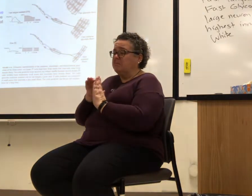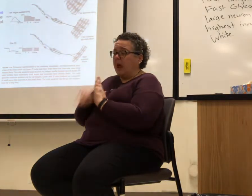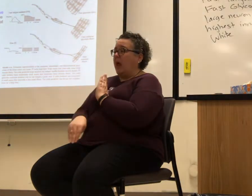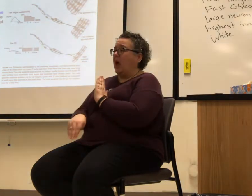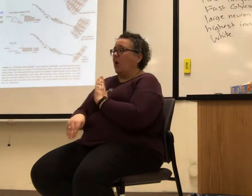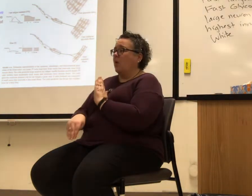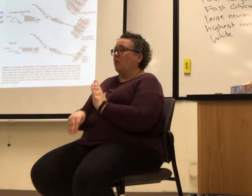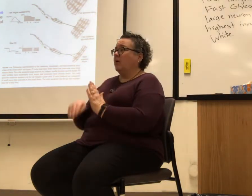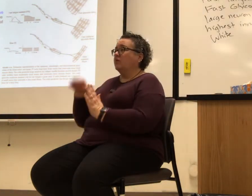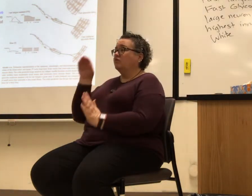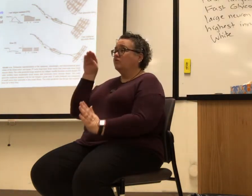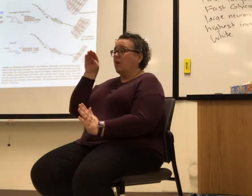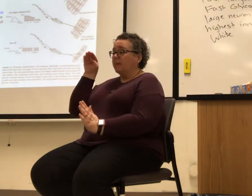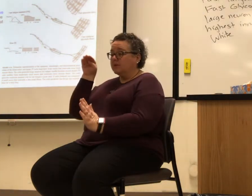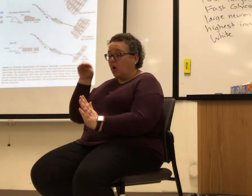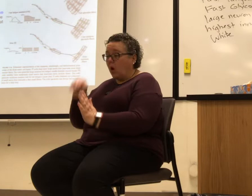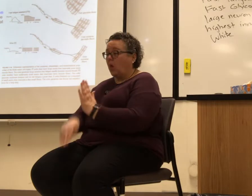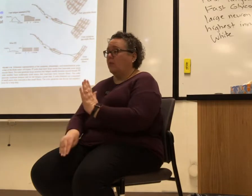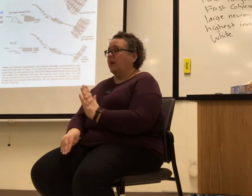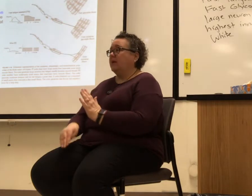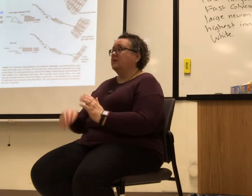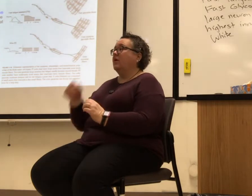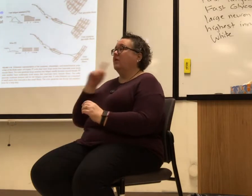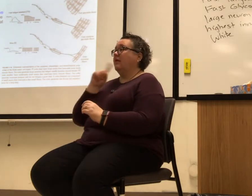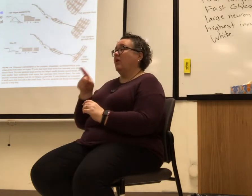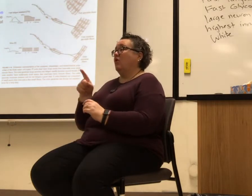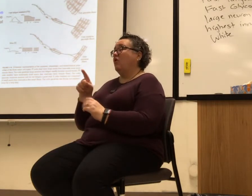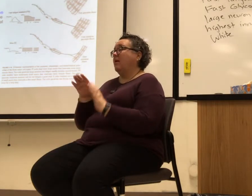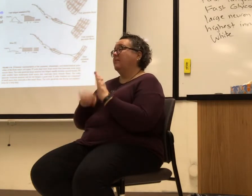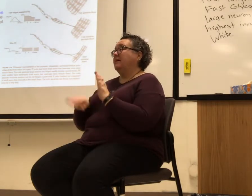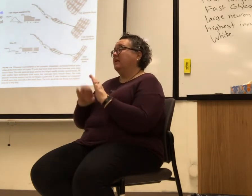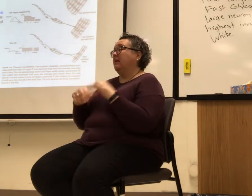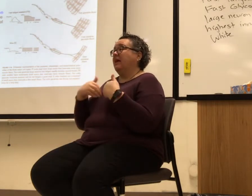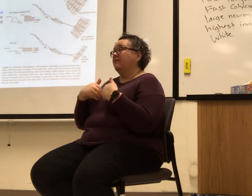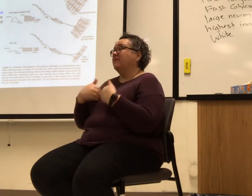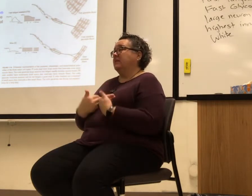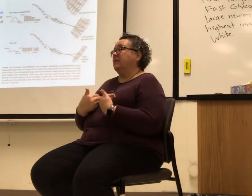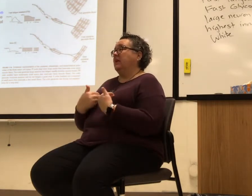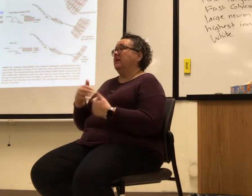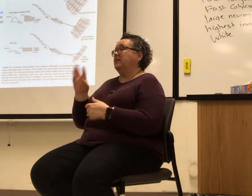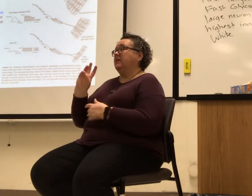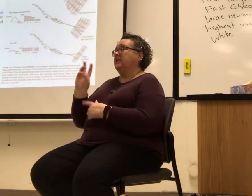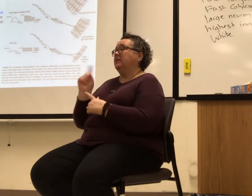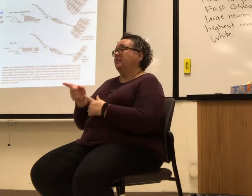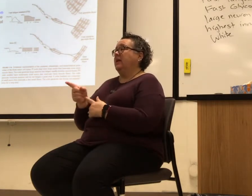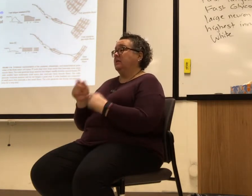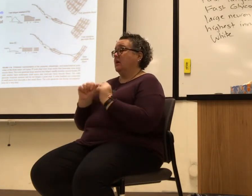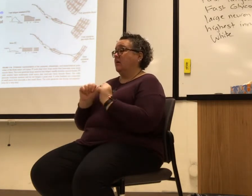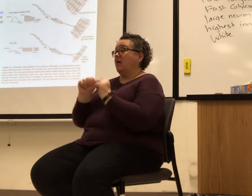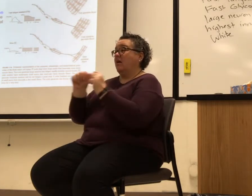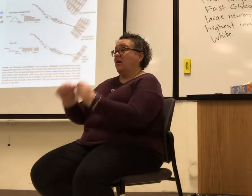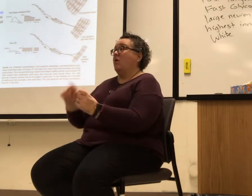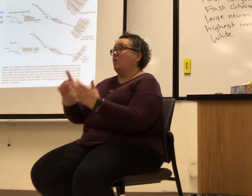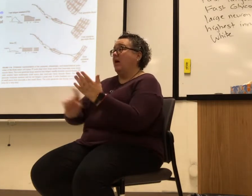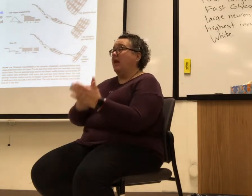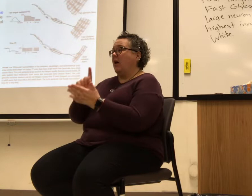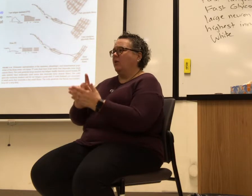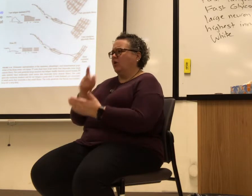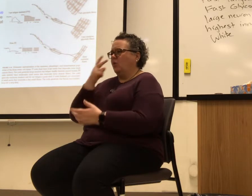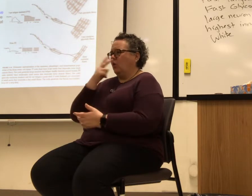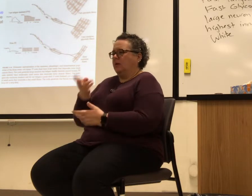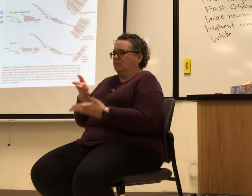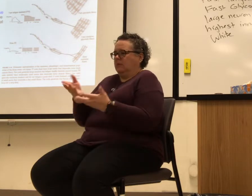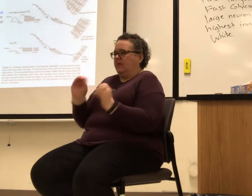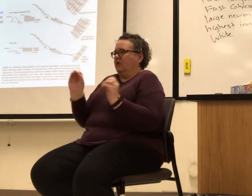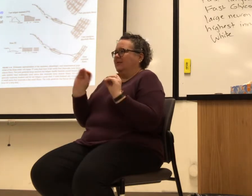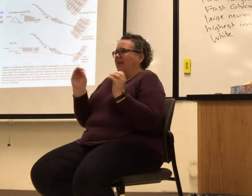Drops all the way down. They're basically fatigued pretty much at 6 minutes. And you go off for an hour, and if you kind of look, there's nothing